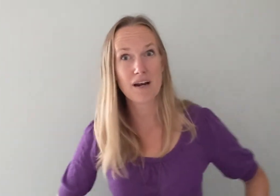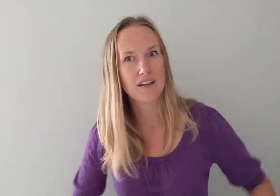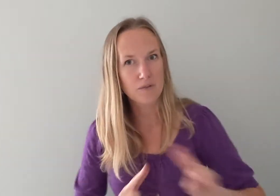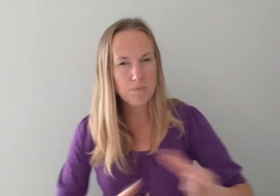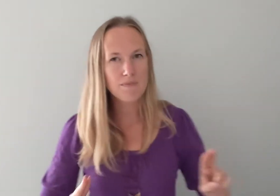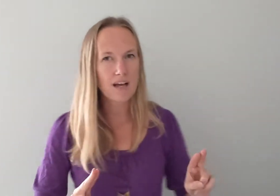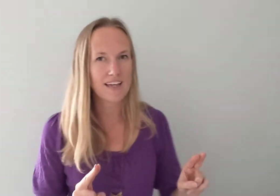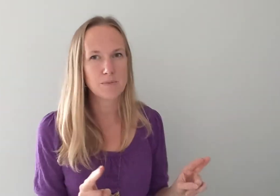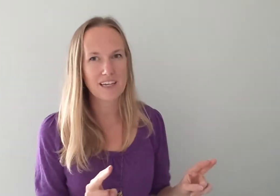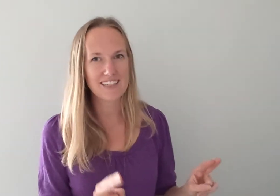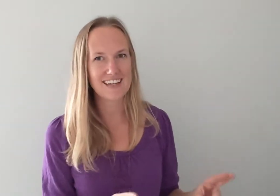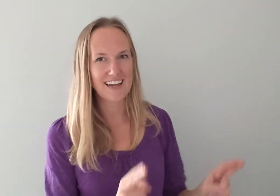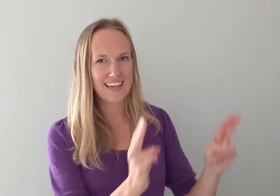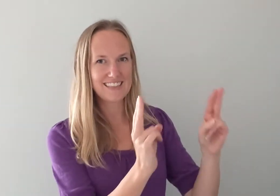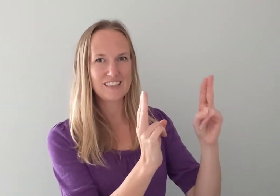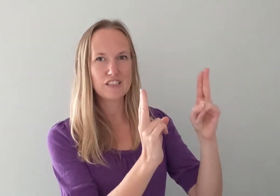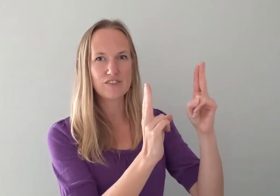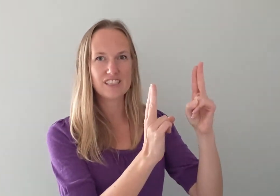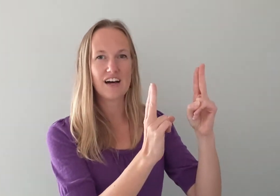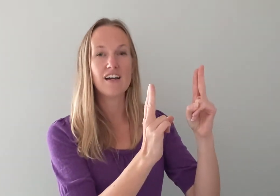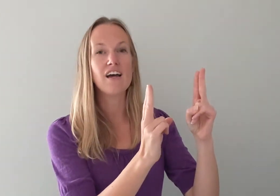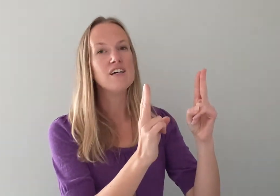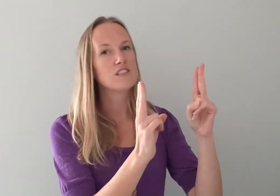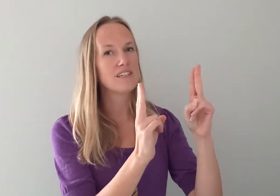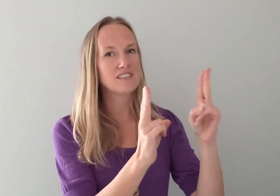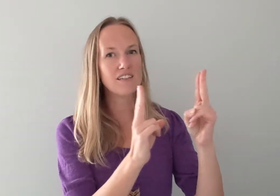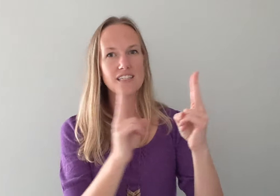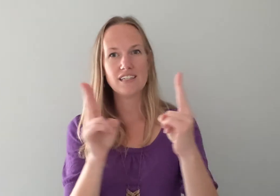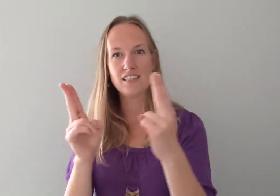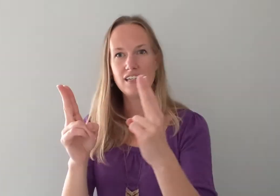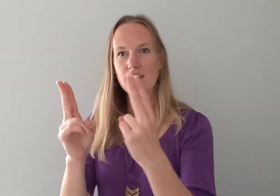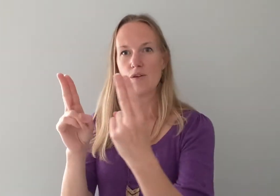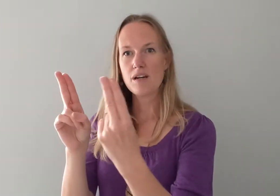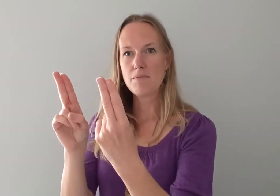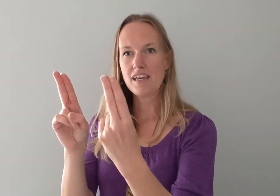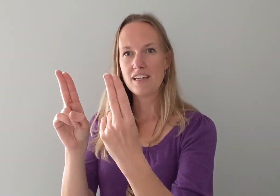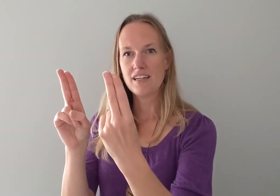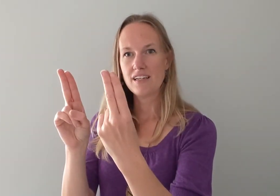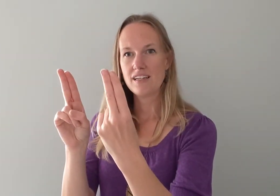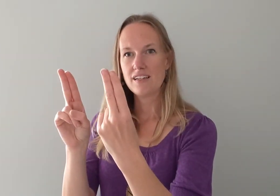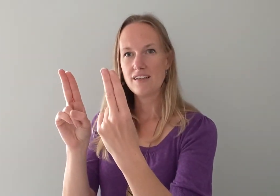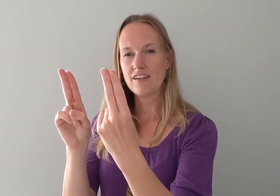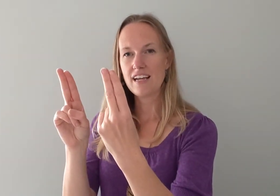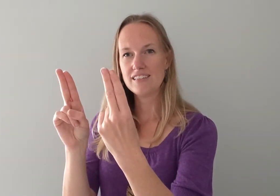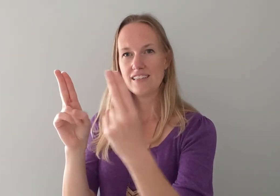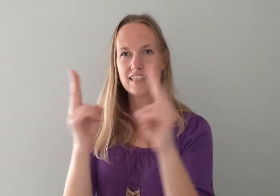going to explain each sign in case this is your first song. So exalted, you want to make your hands look like